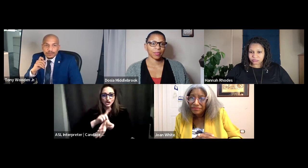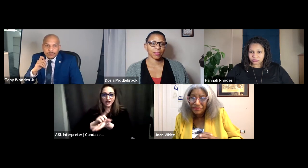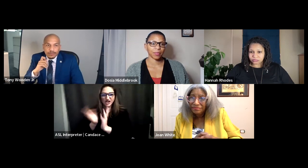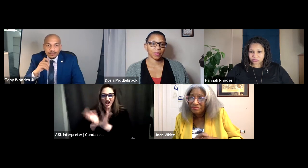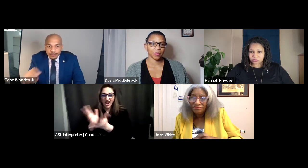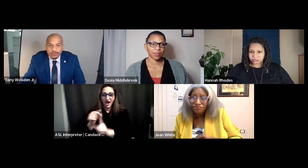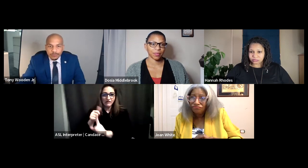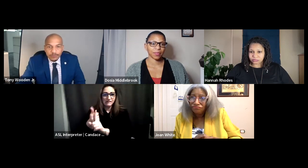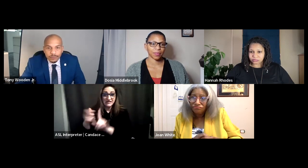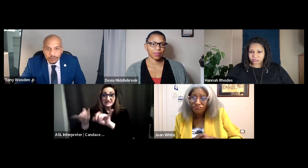just curious about that.